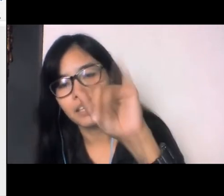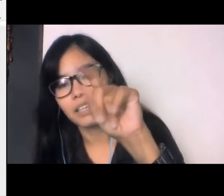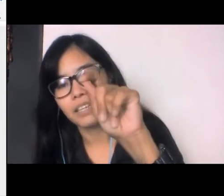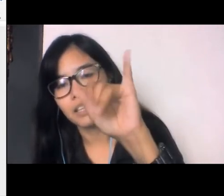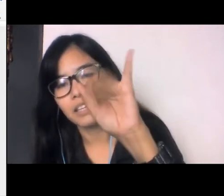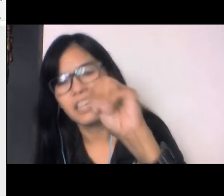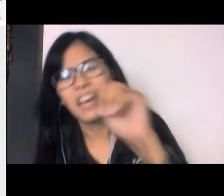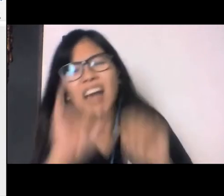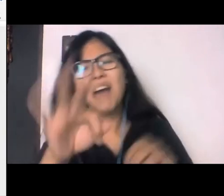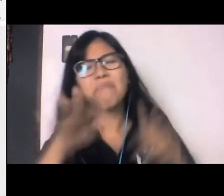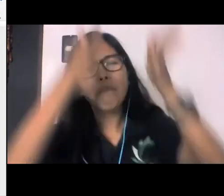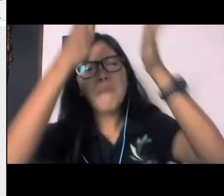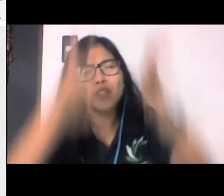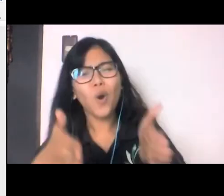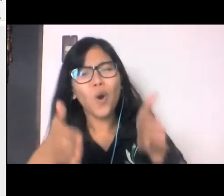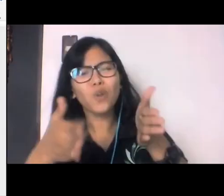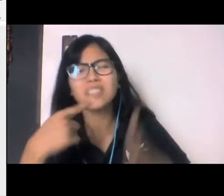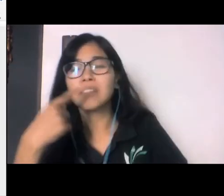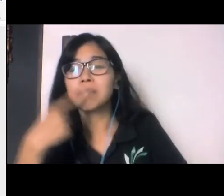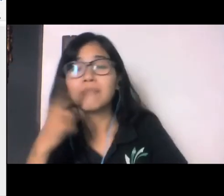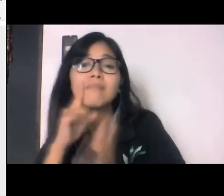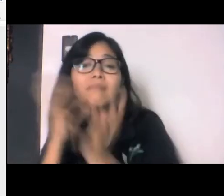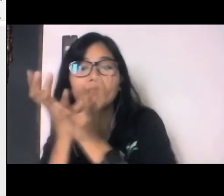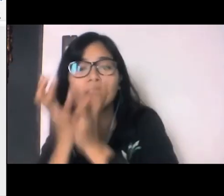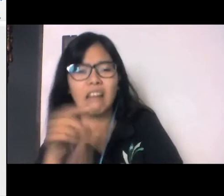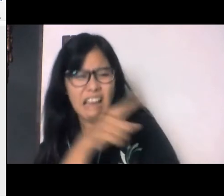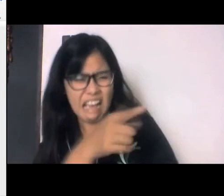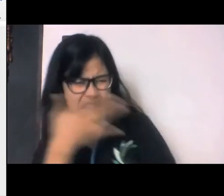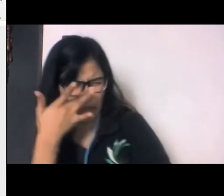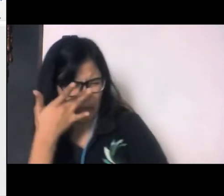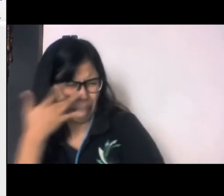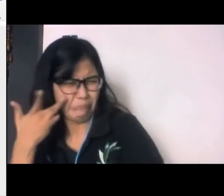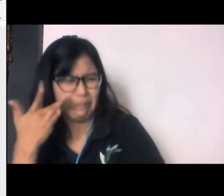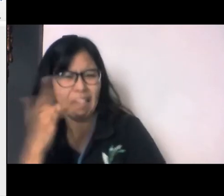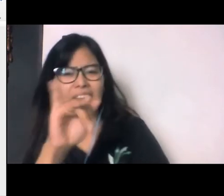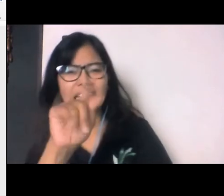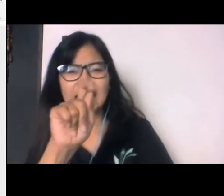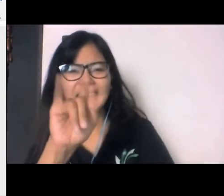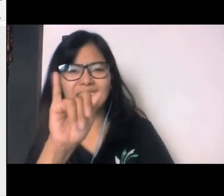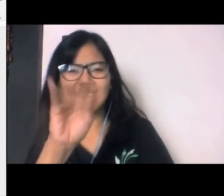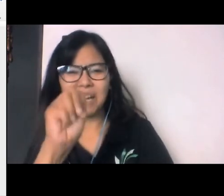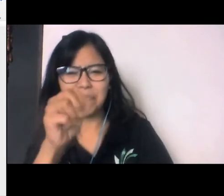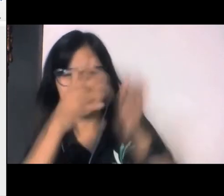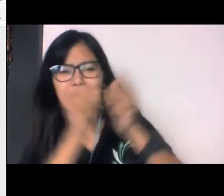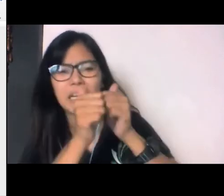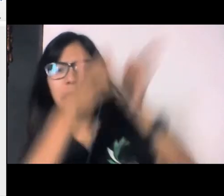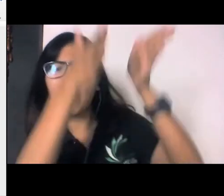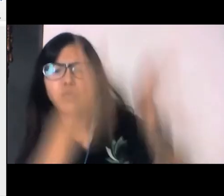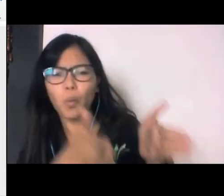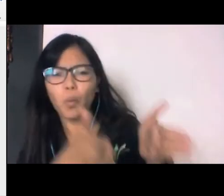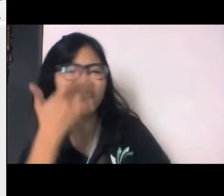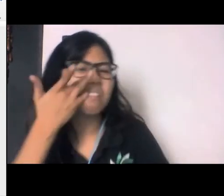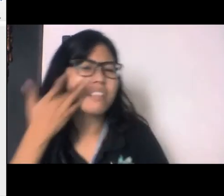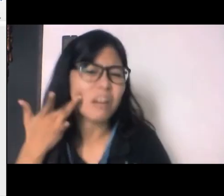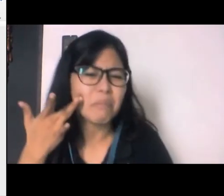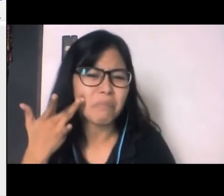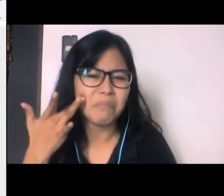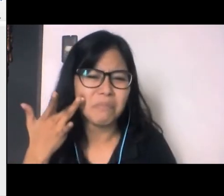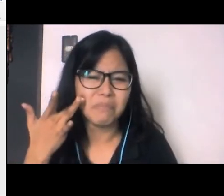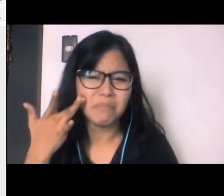so this is also the sign for itim, black. In the community, this is also like a black